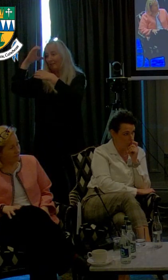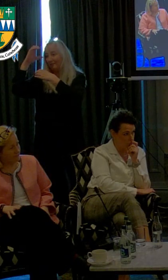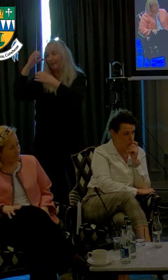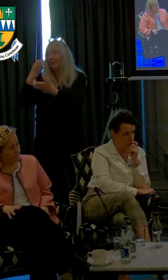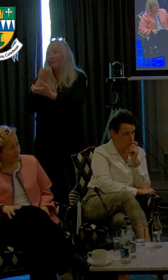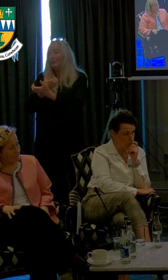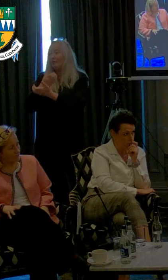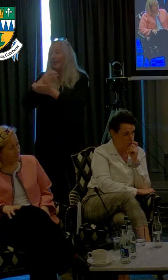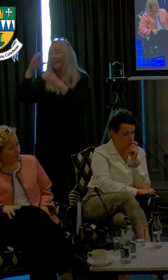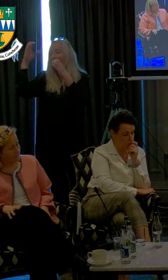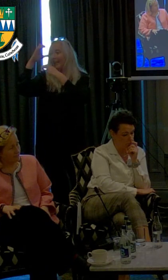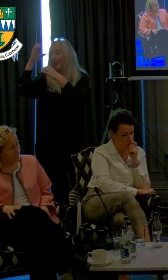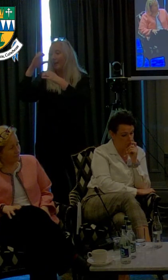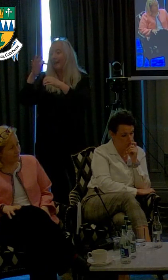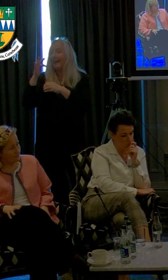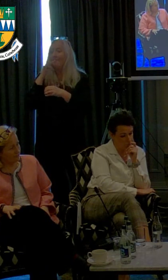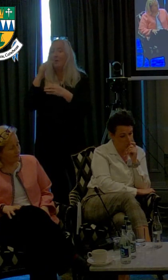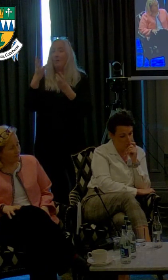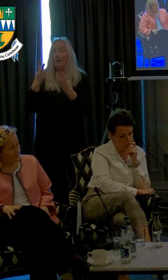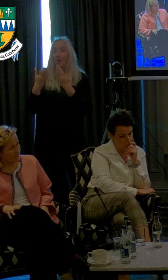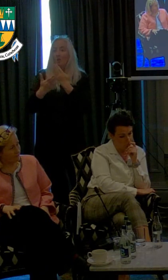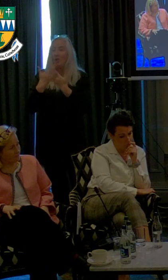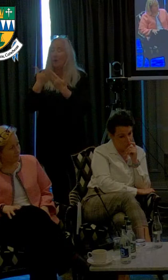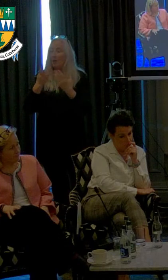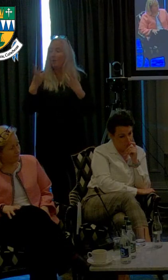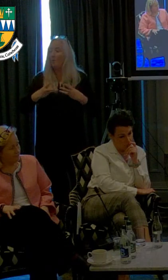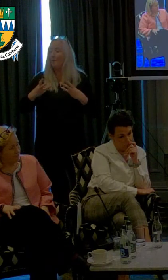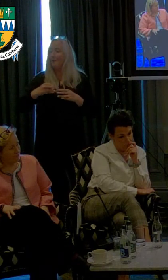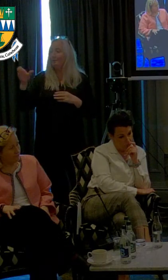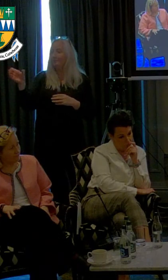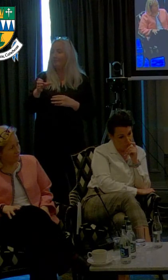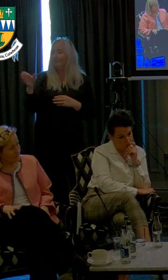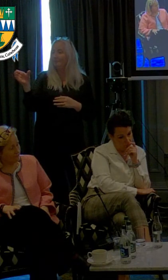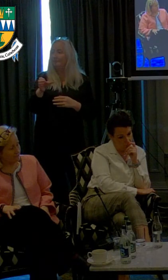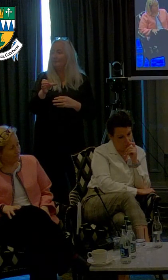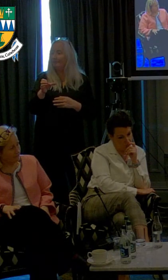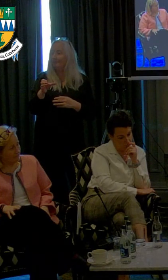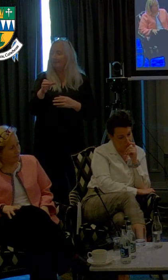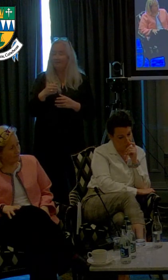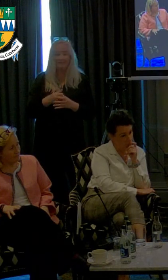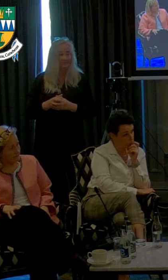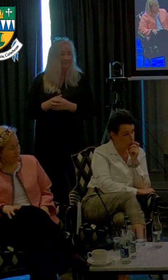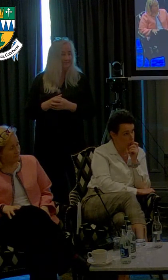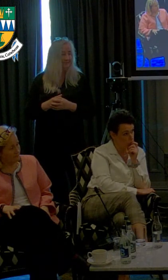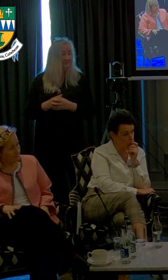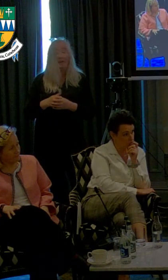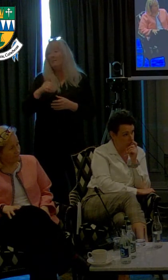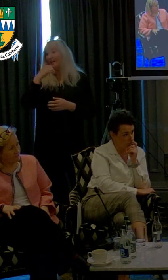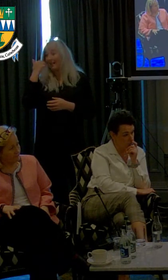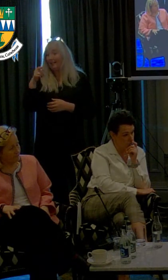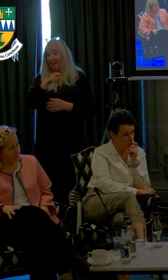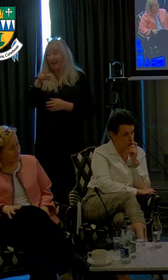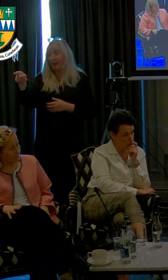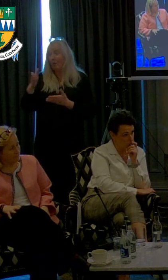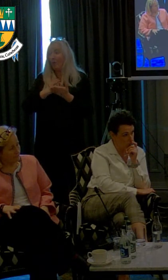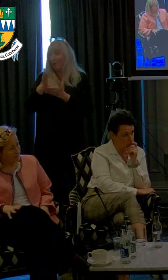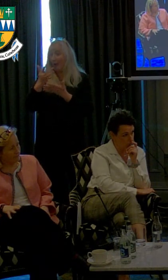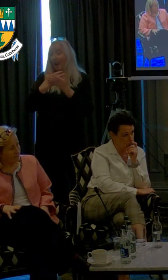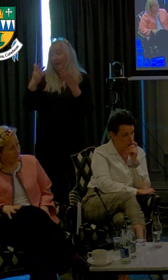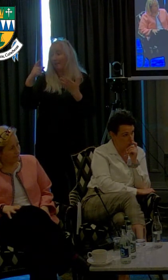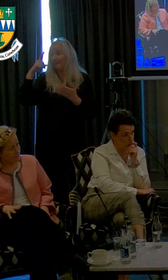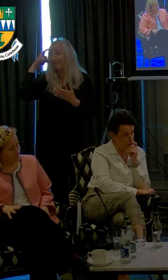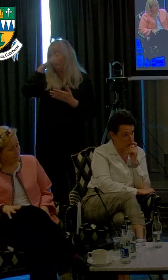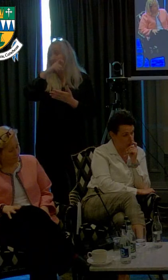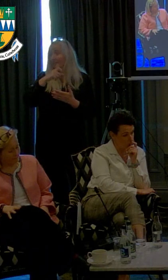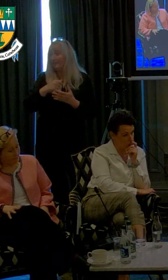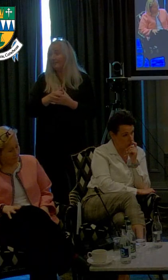to the younger women going forward. And I do think that they will have to encounter a lot of difficulties with